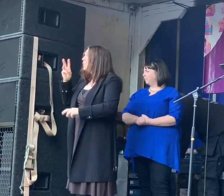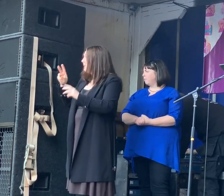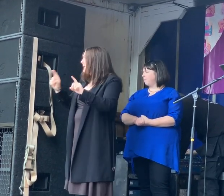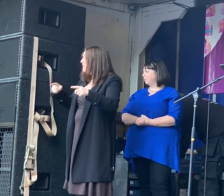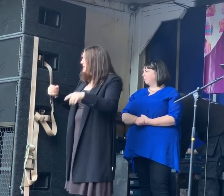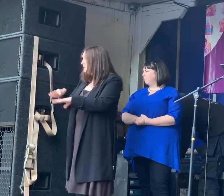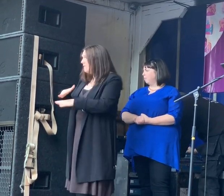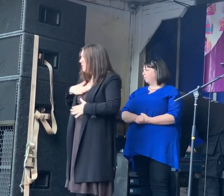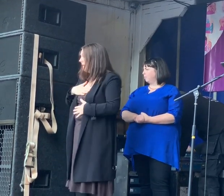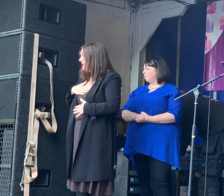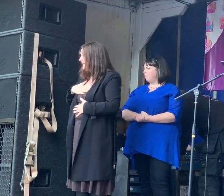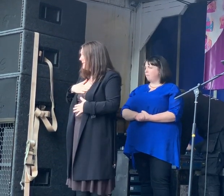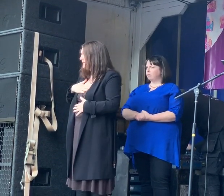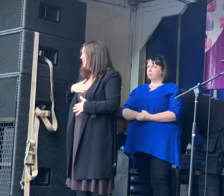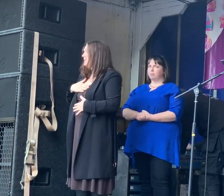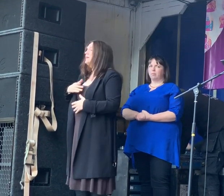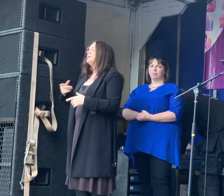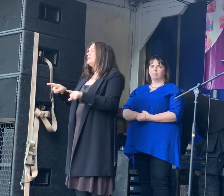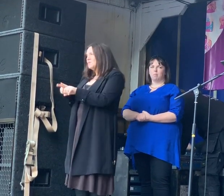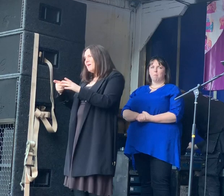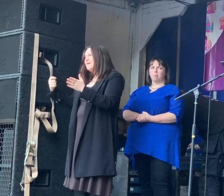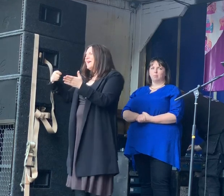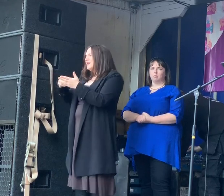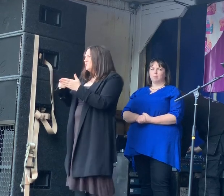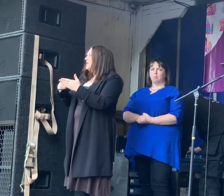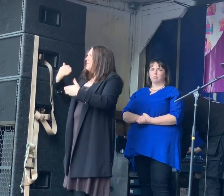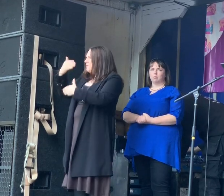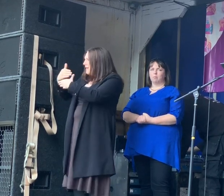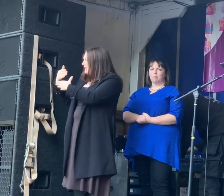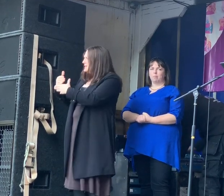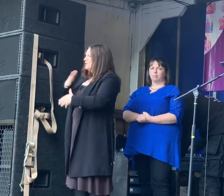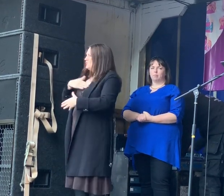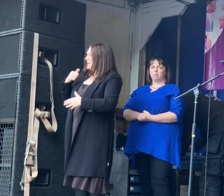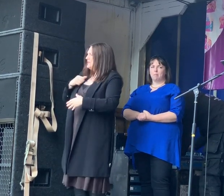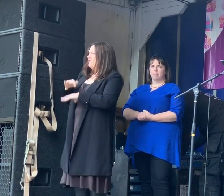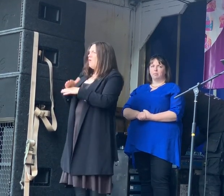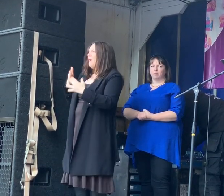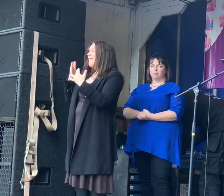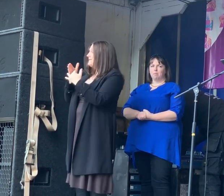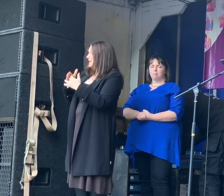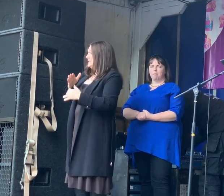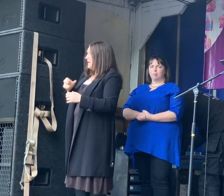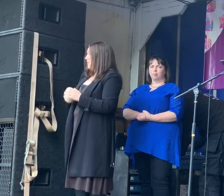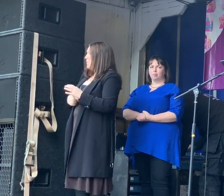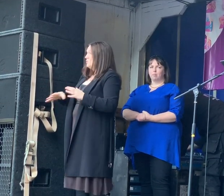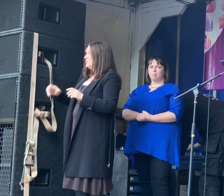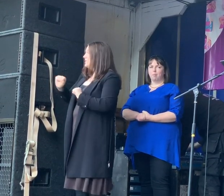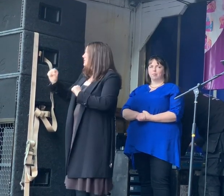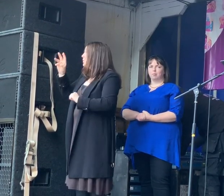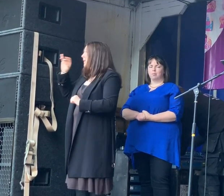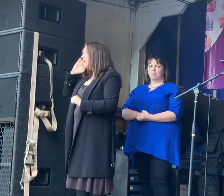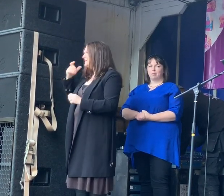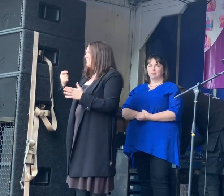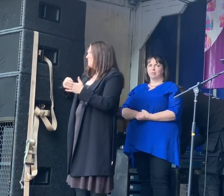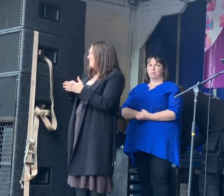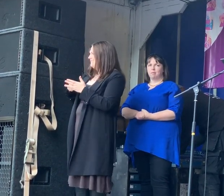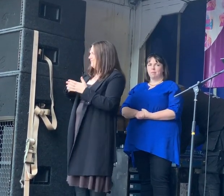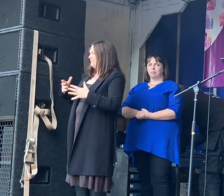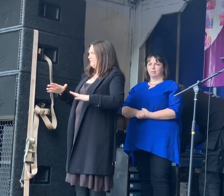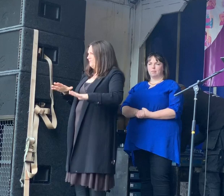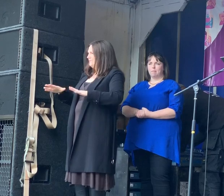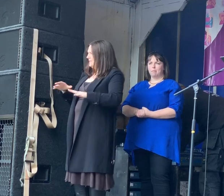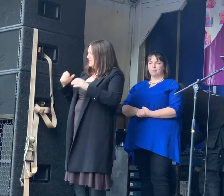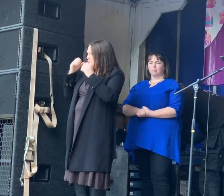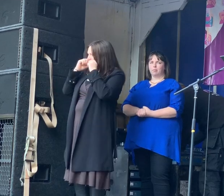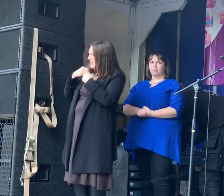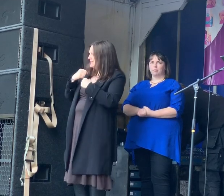for me. The additional barriers that being trans could put on accessing abortion services could cause further undue stress and anguish.